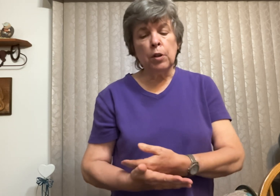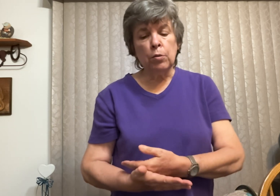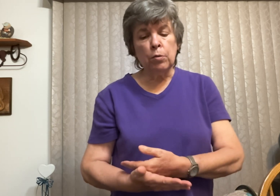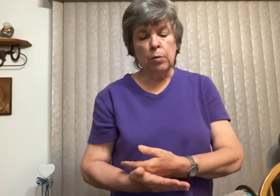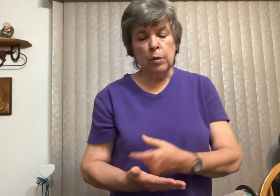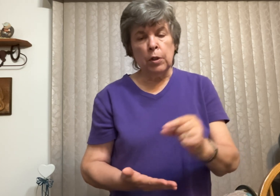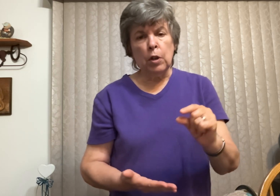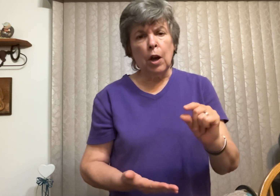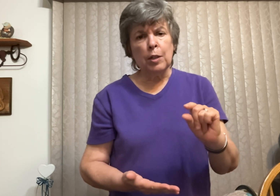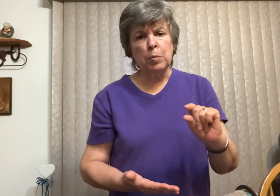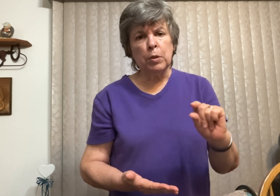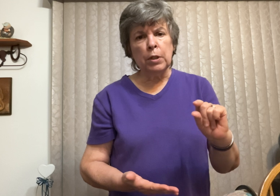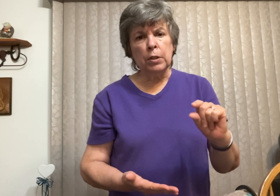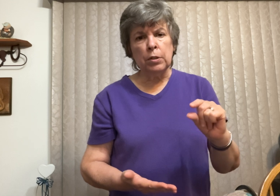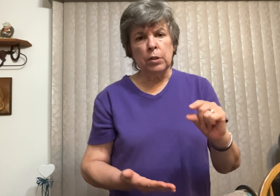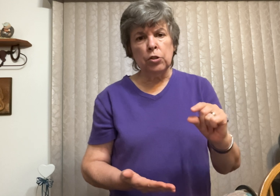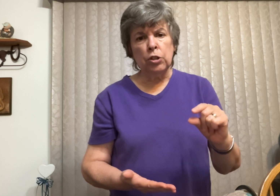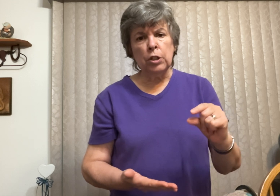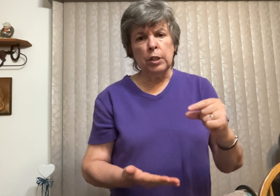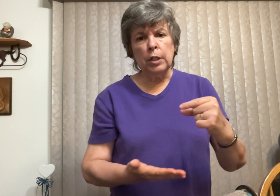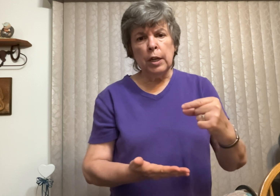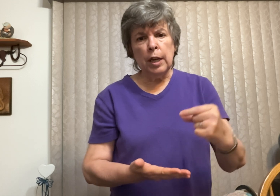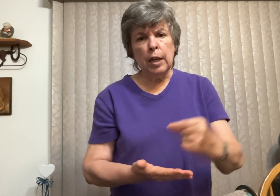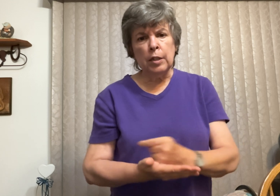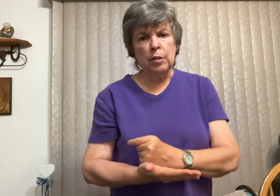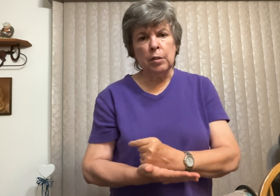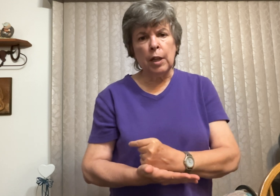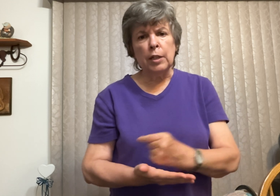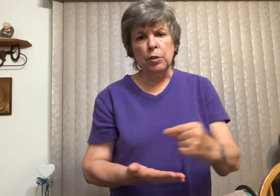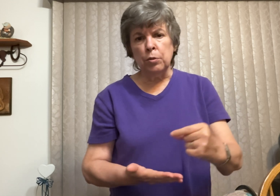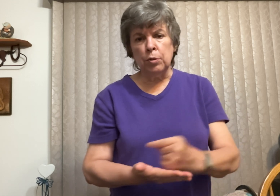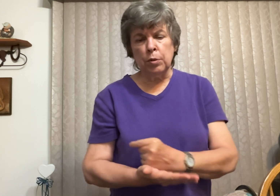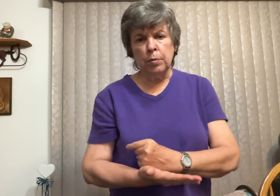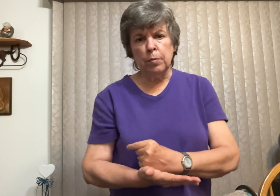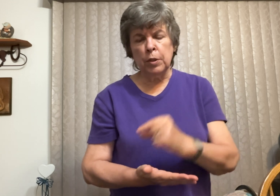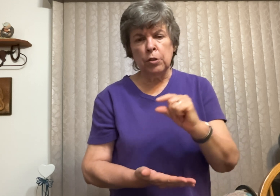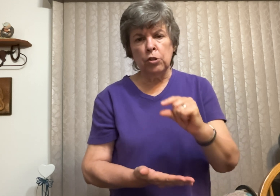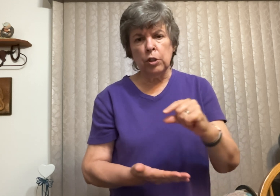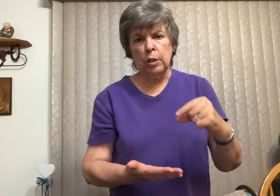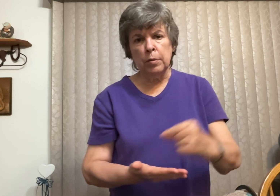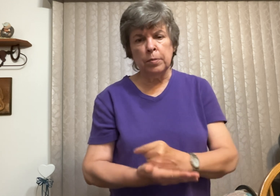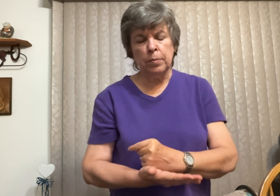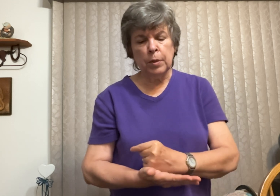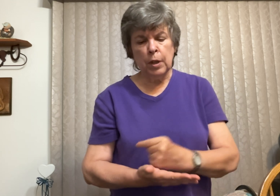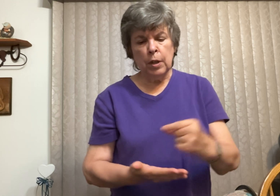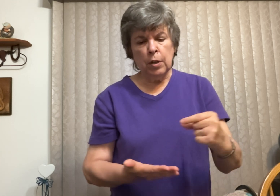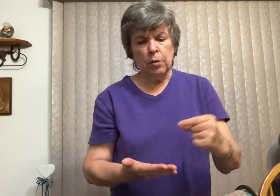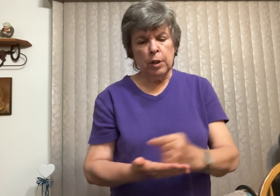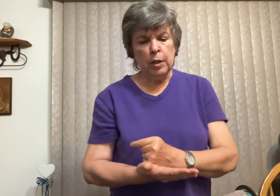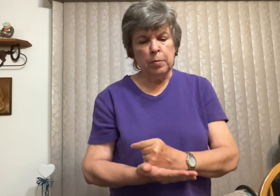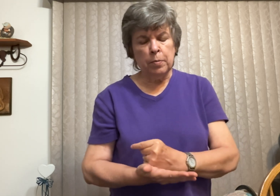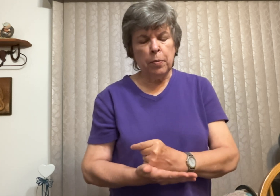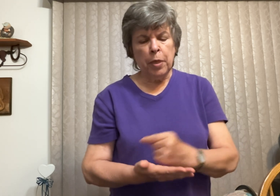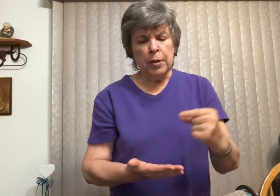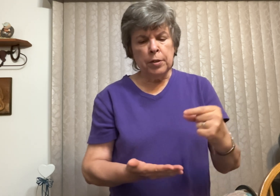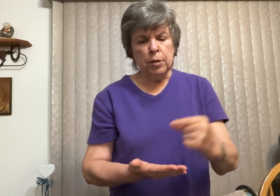So the gospel is a G, and it's like news with a G. Okay, so